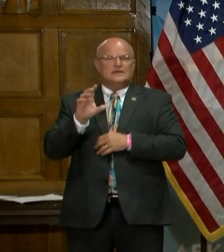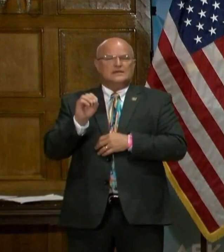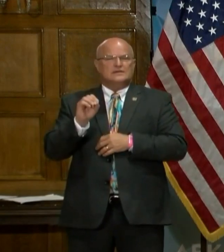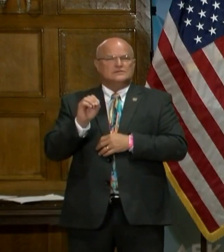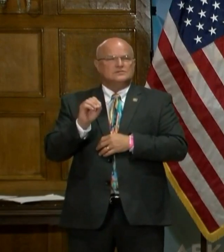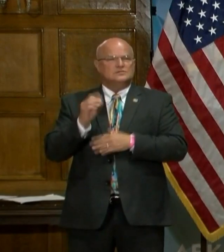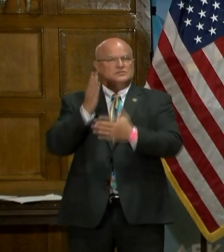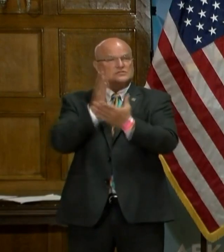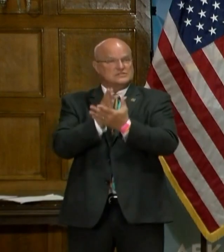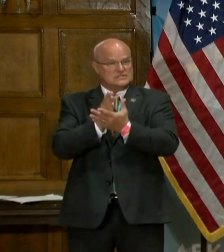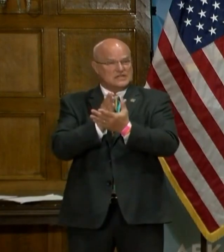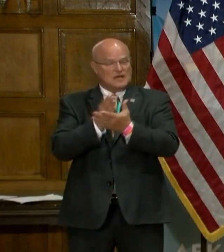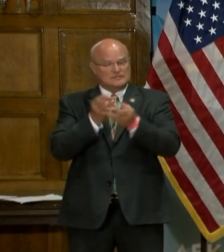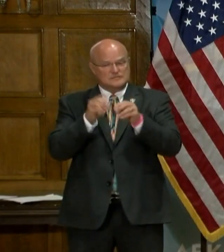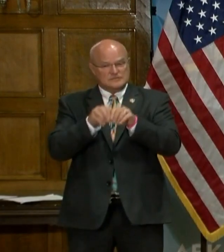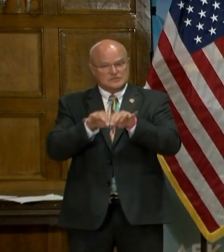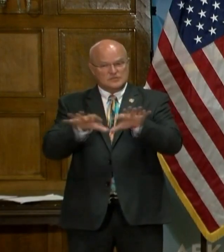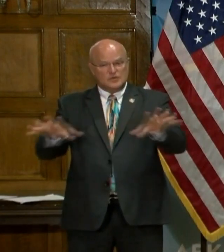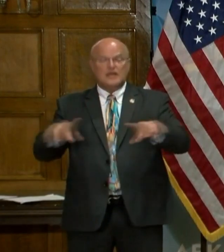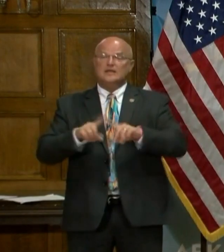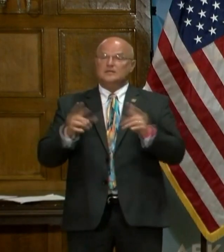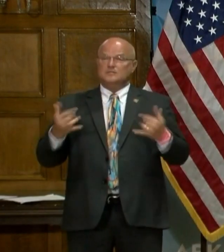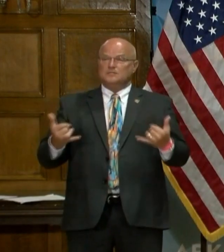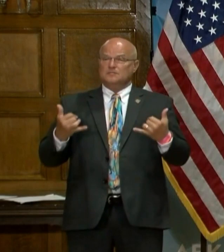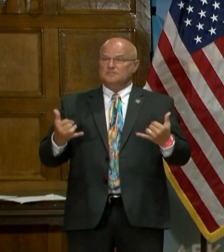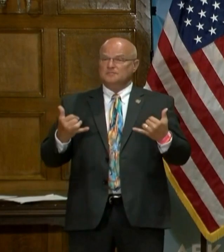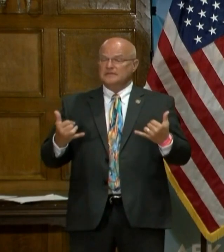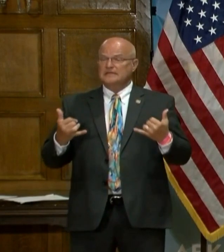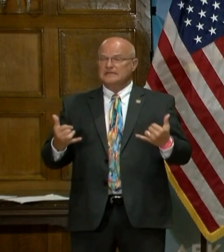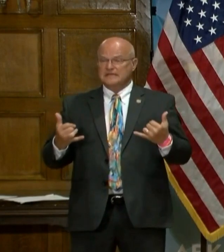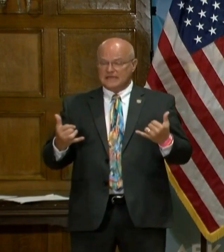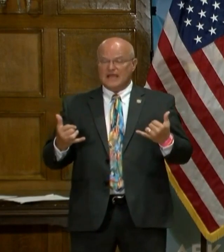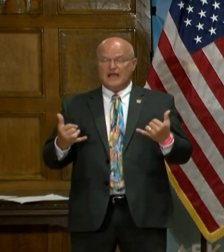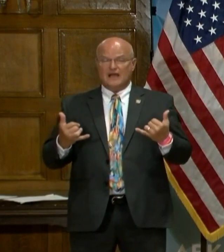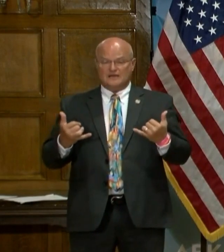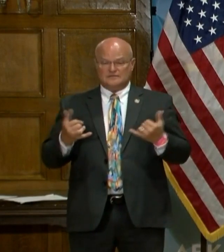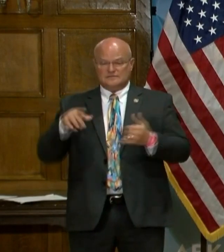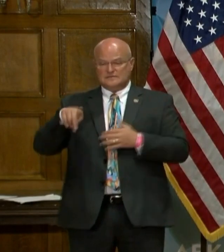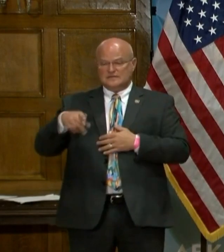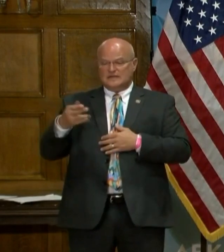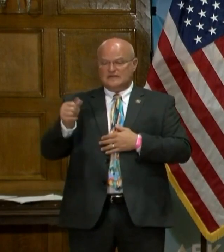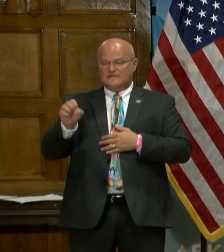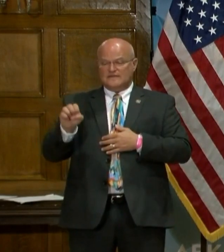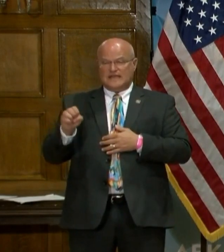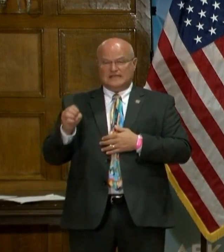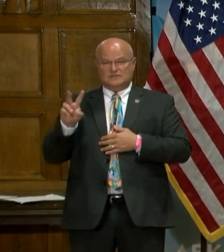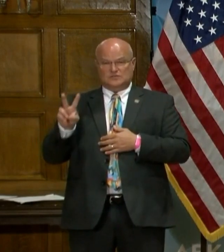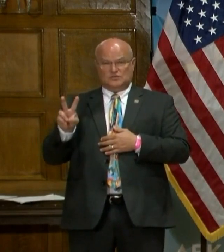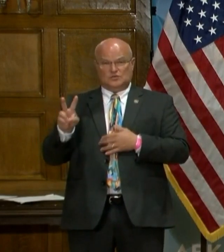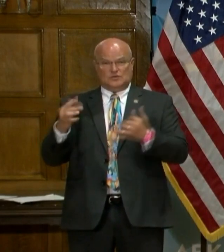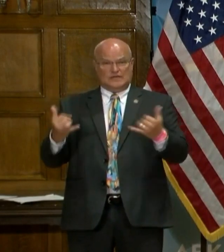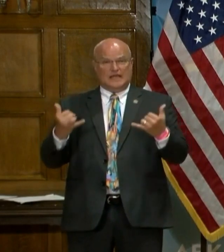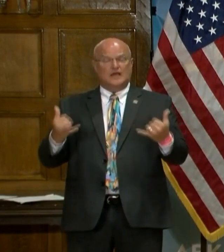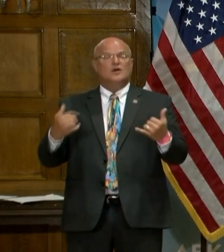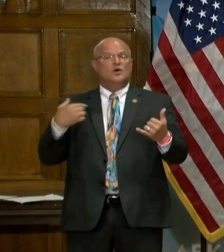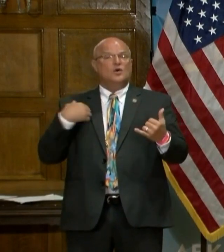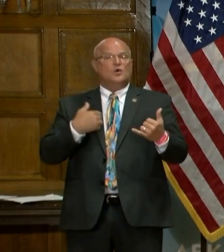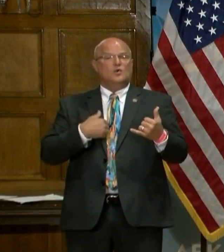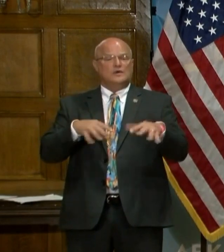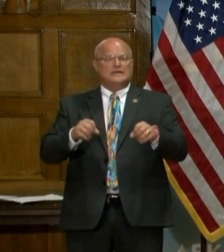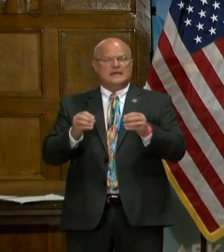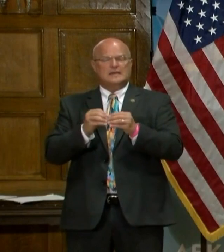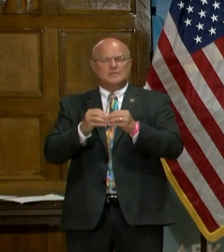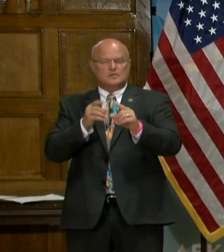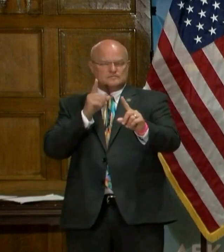to halt the spread. But now in this phase, we are taking a